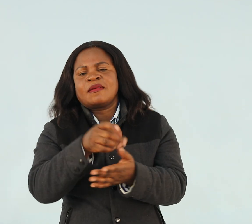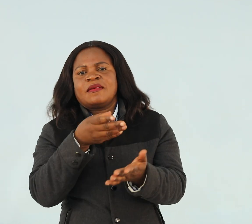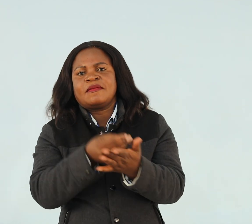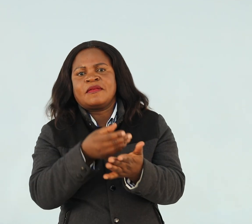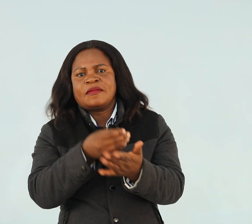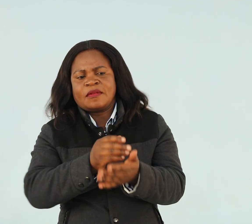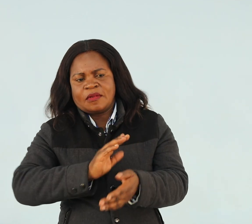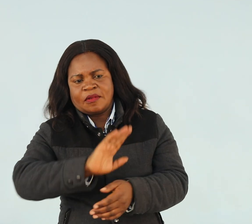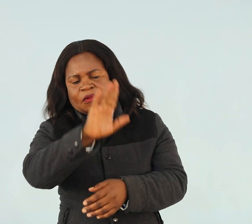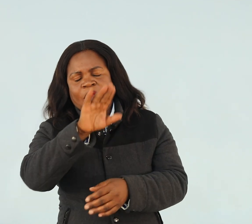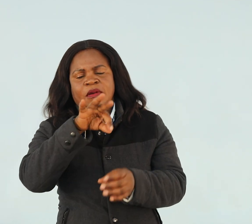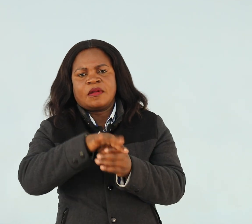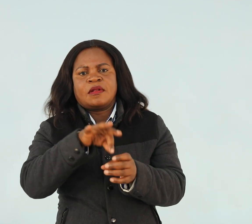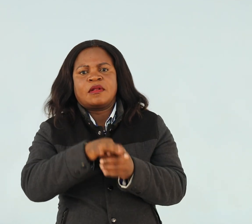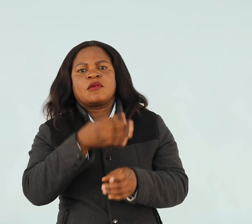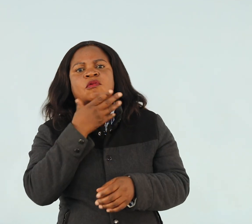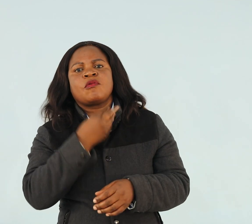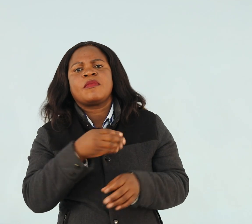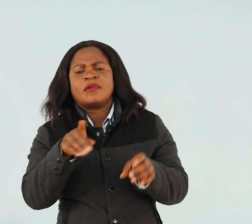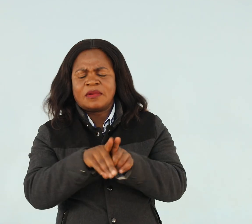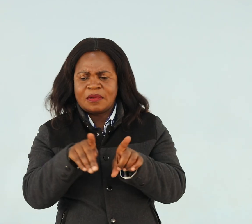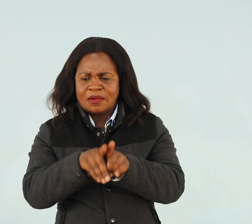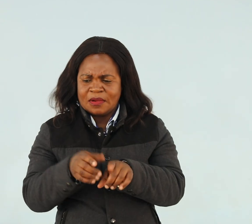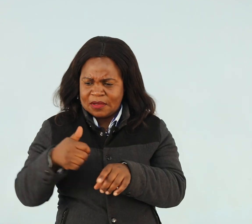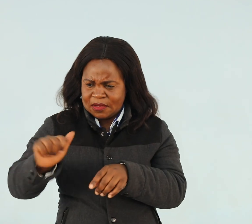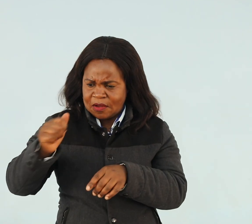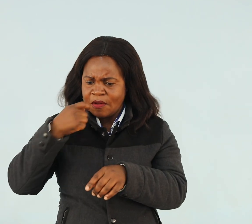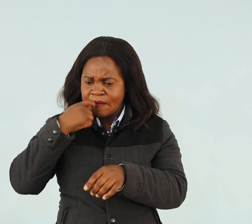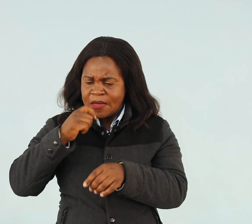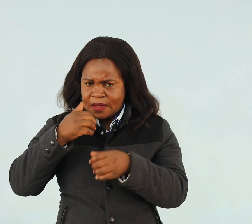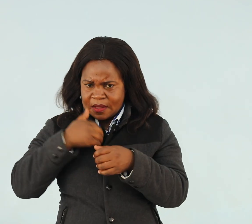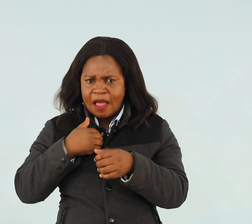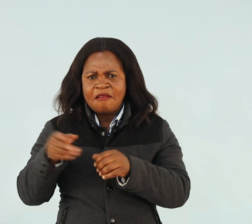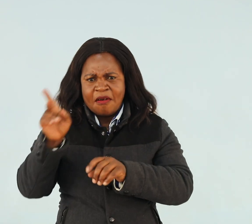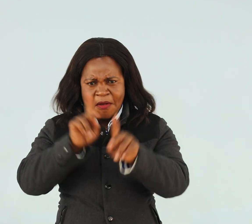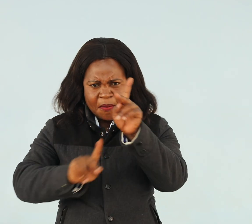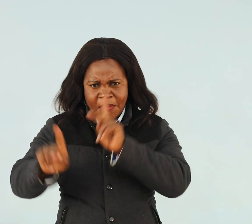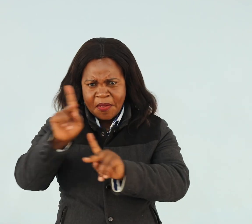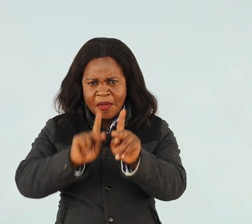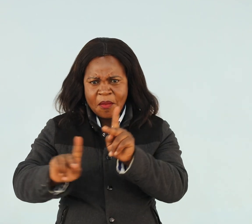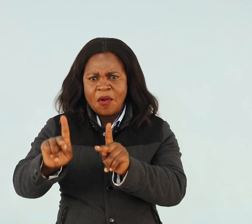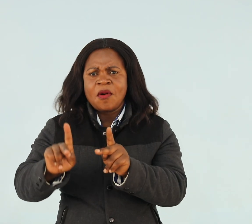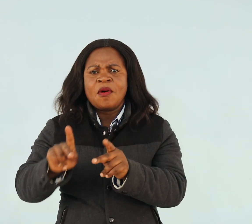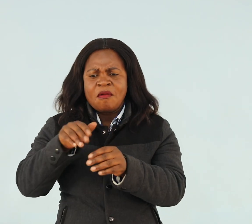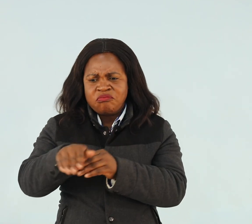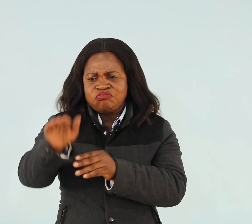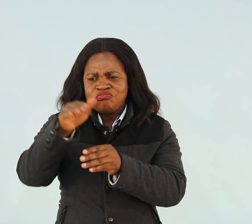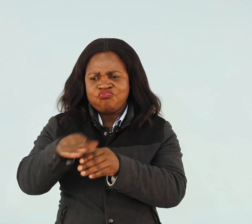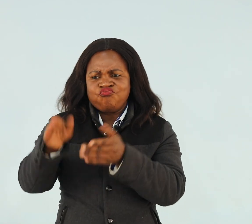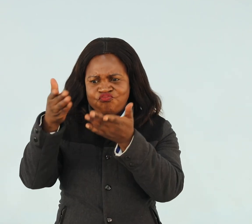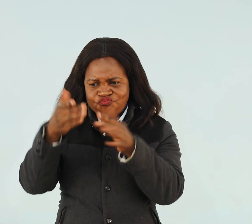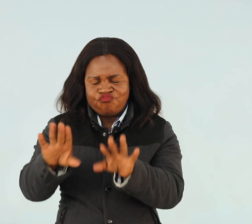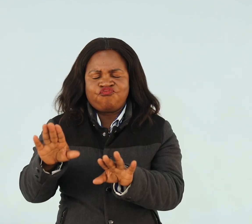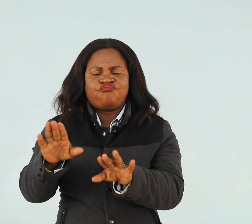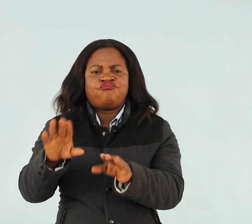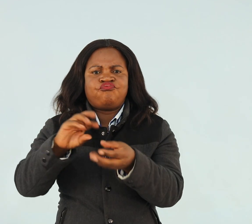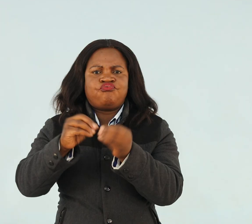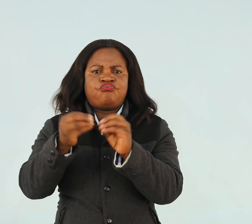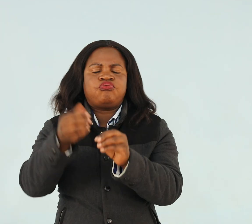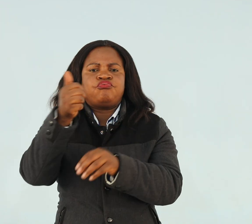Electoral Commission and must also be supported by at least 15 registered voters from the constituency